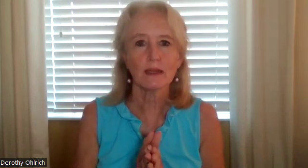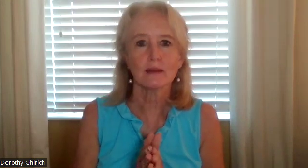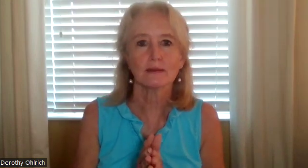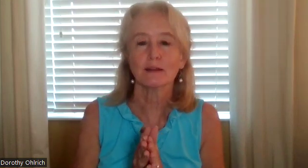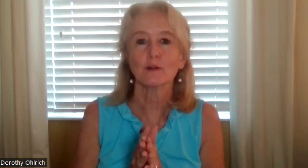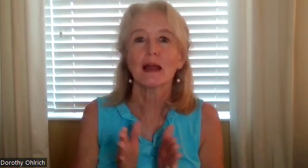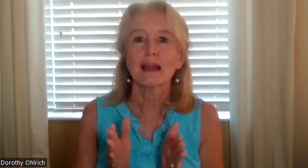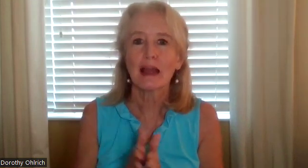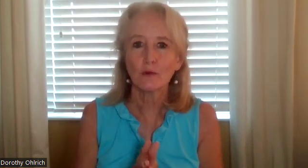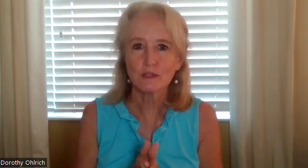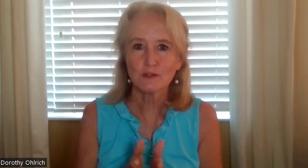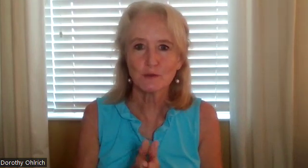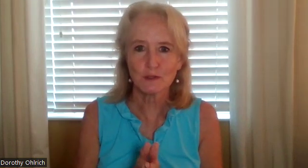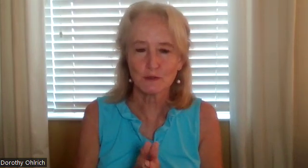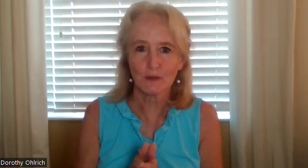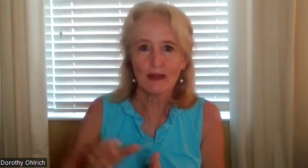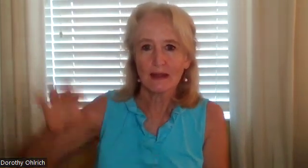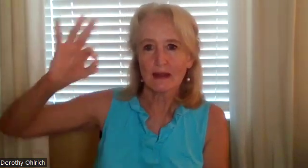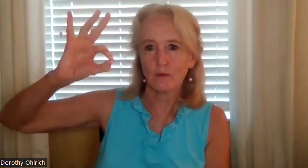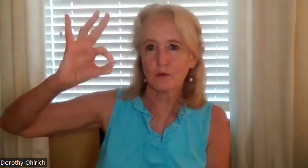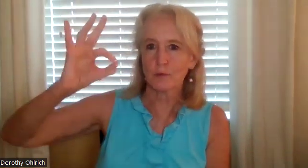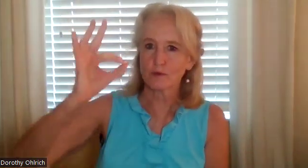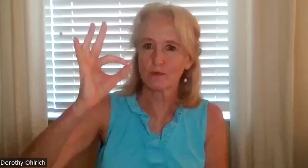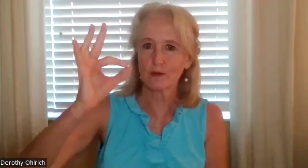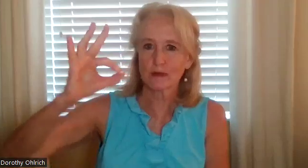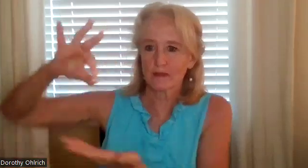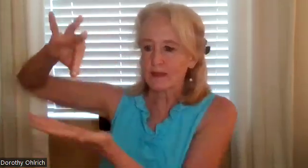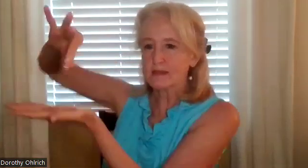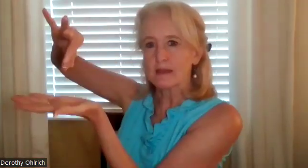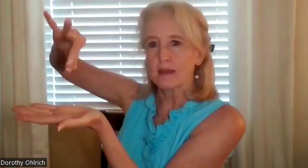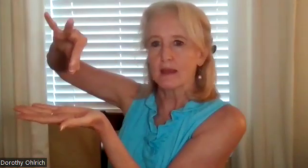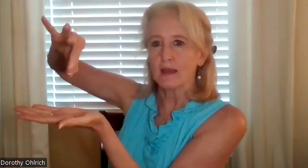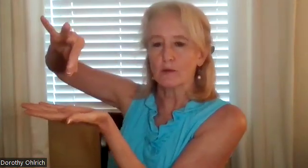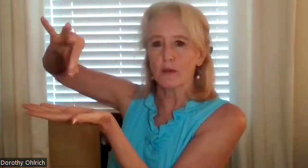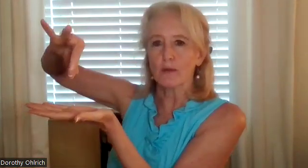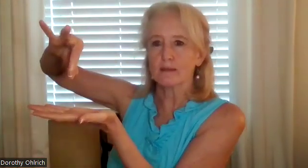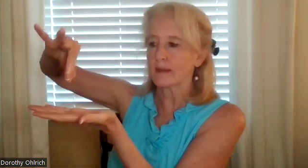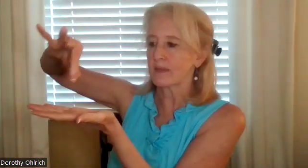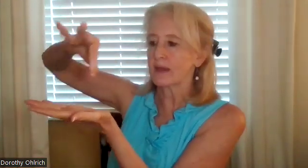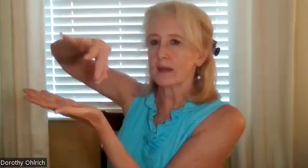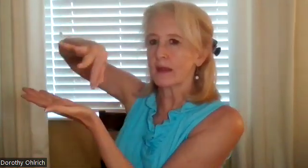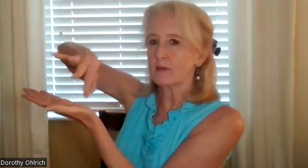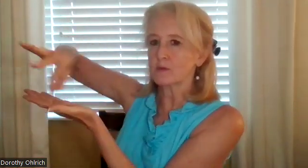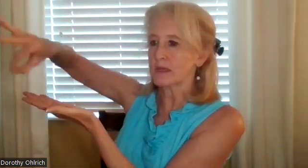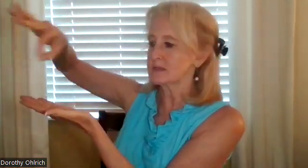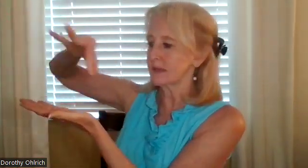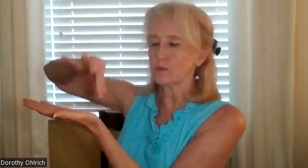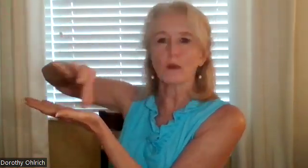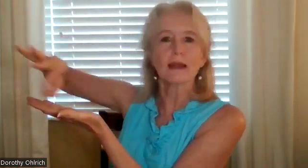and Tigger, count to 2. Count, you put your fingers like this and your other hand like that, and you're just like you're